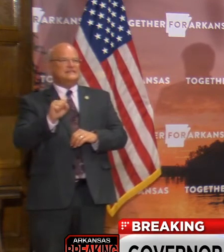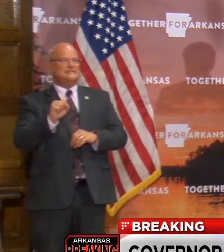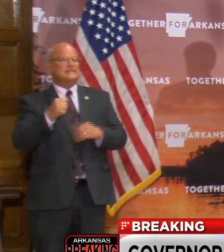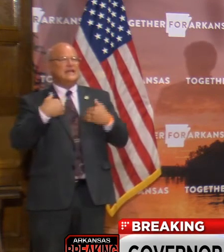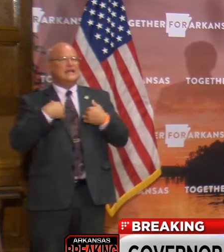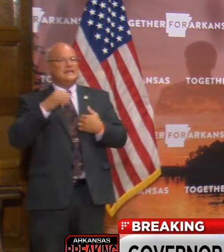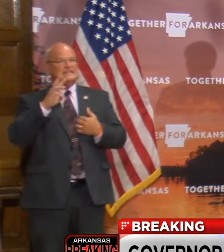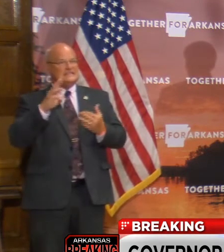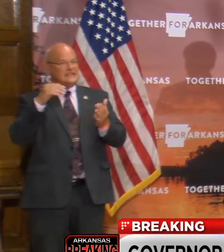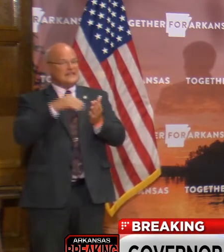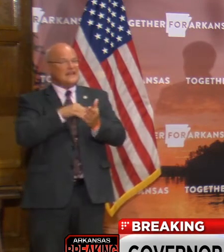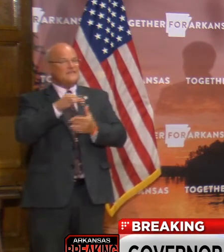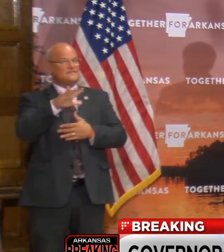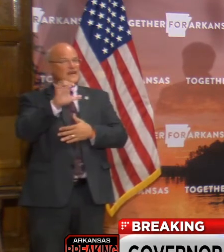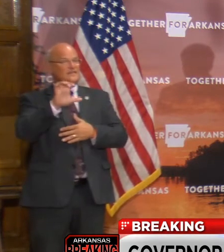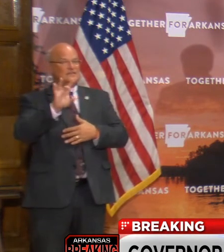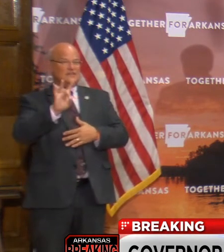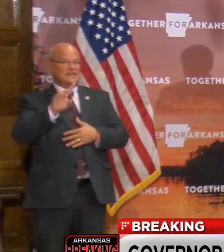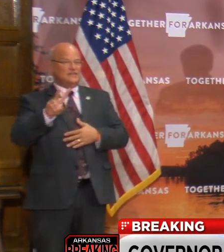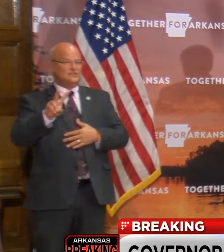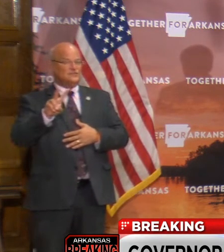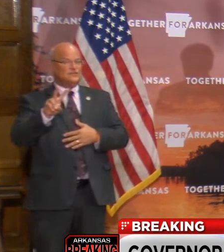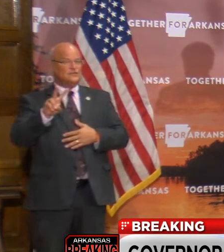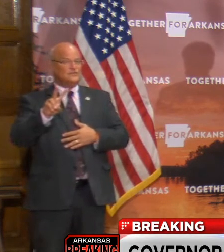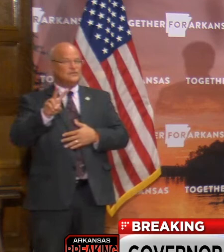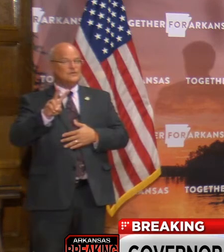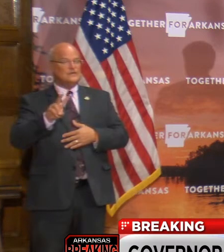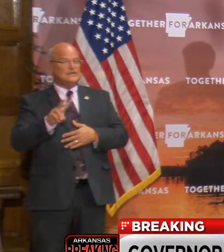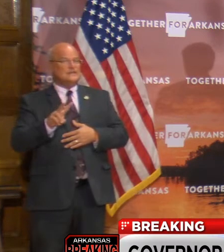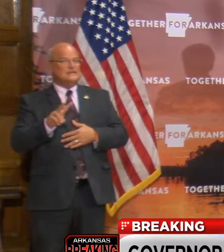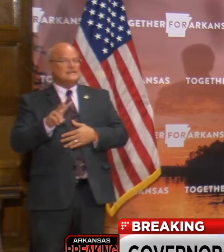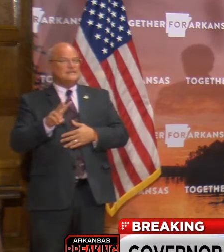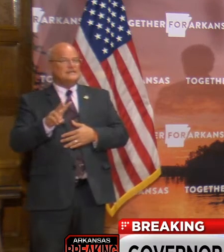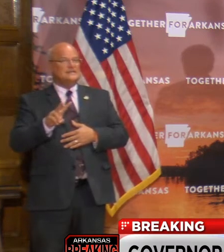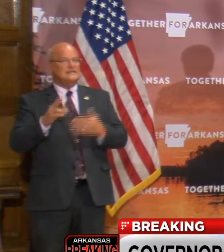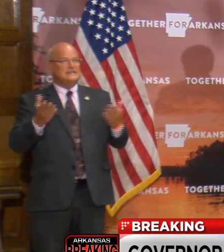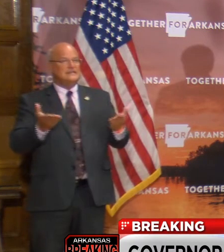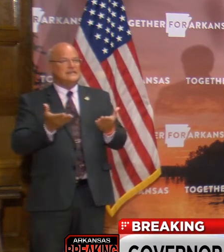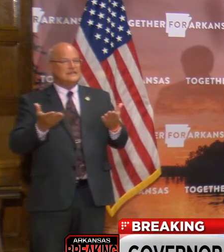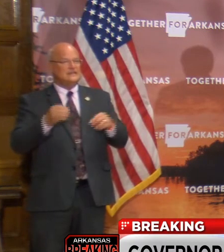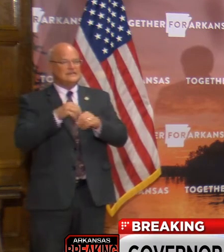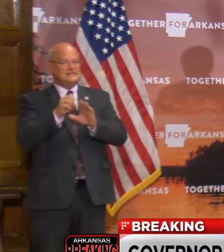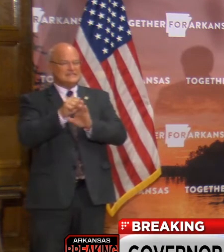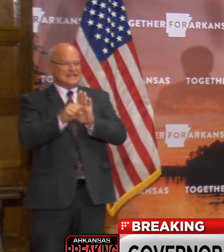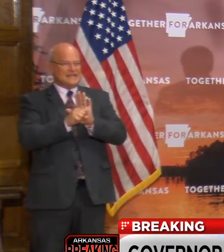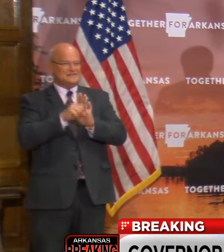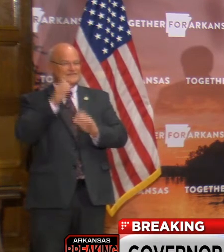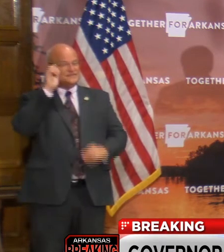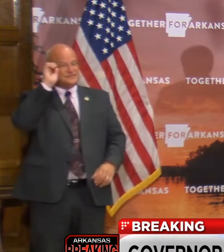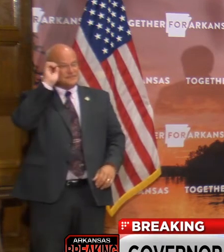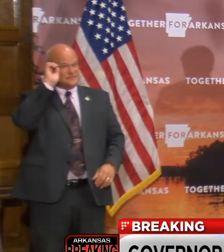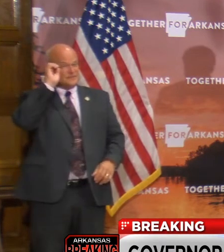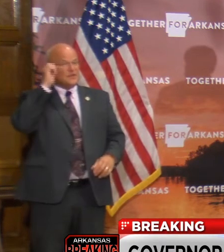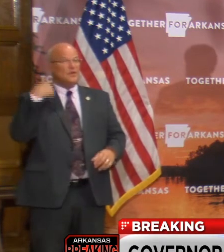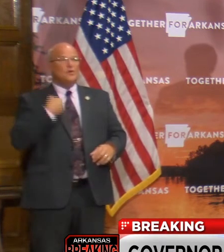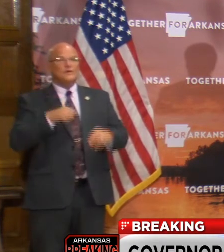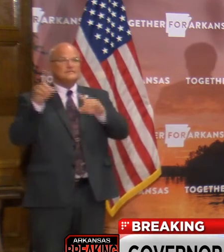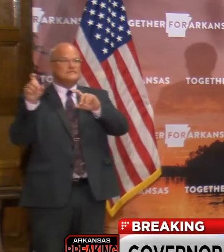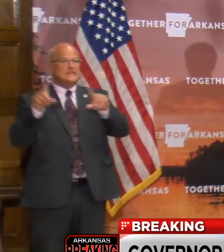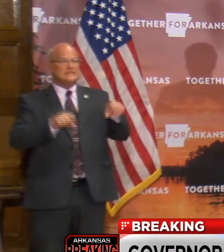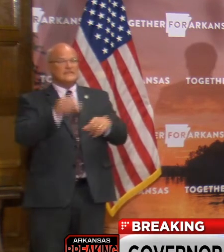to 6,582 in active cases here in the state. We have